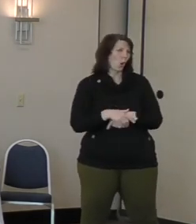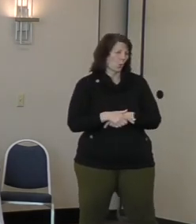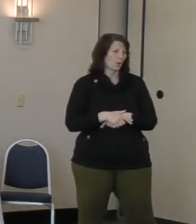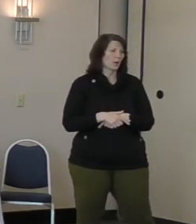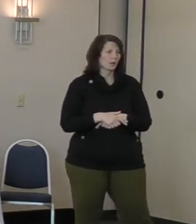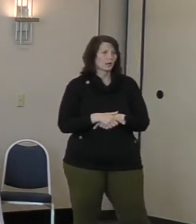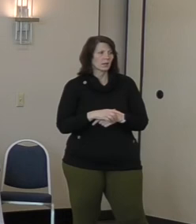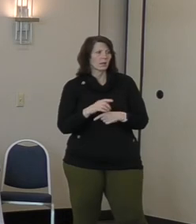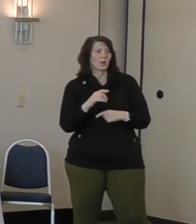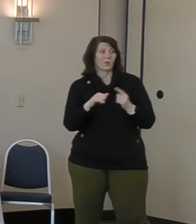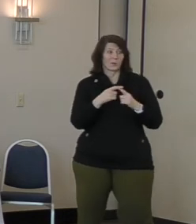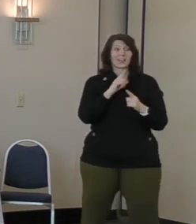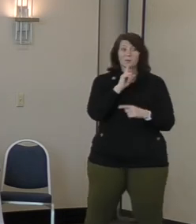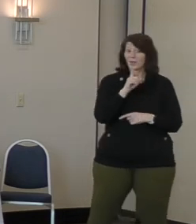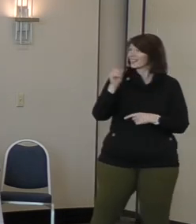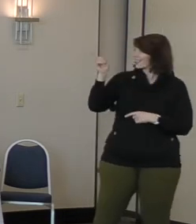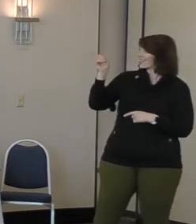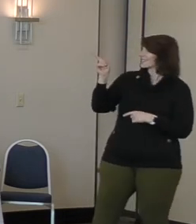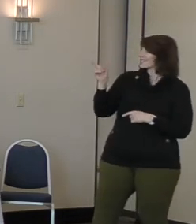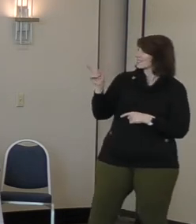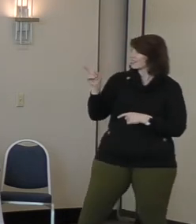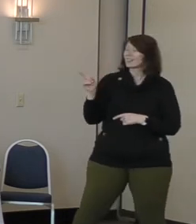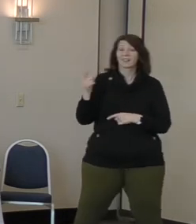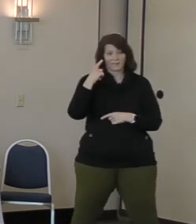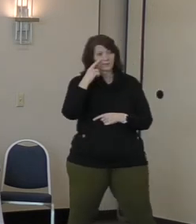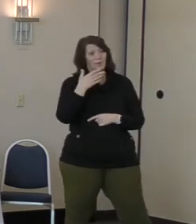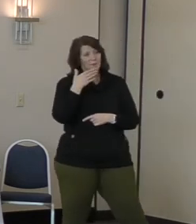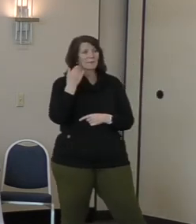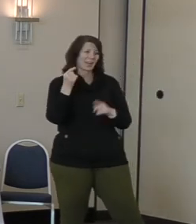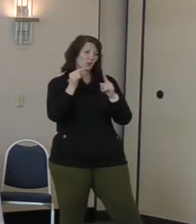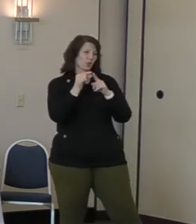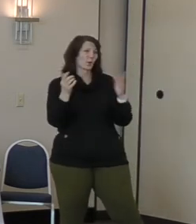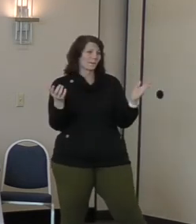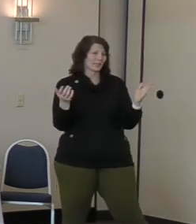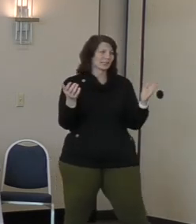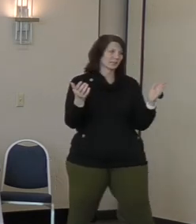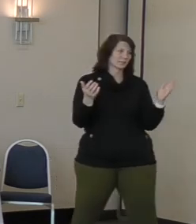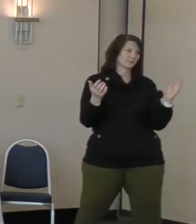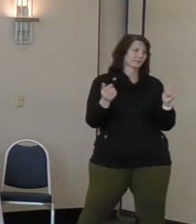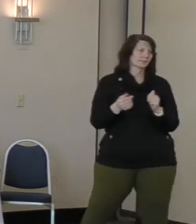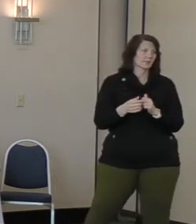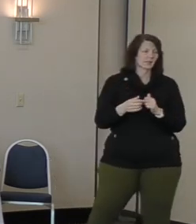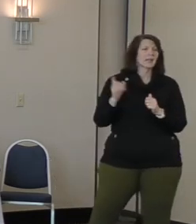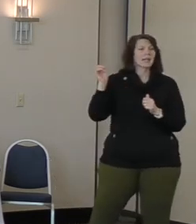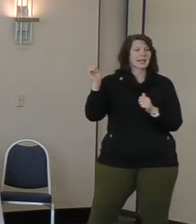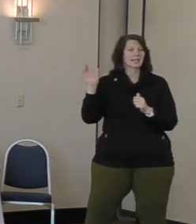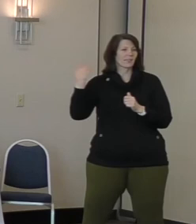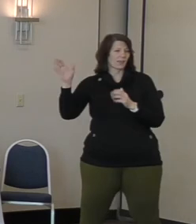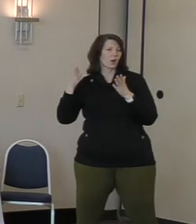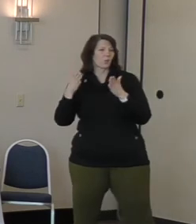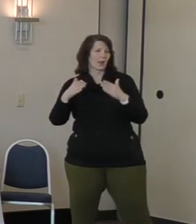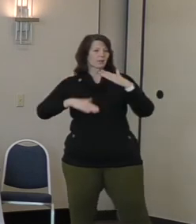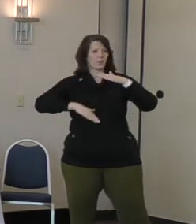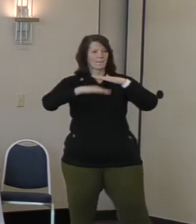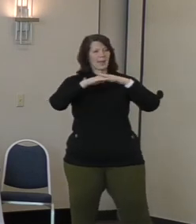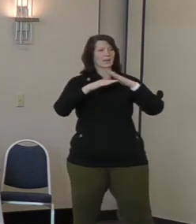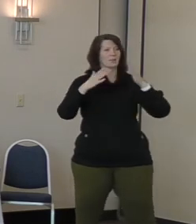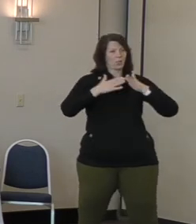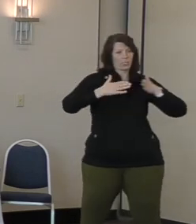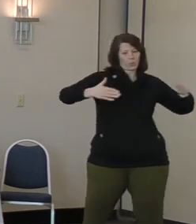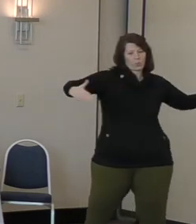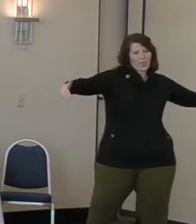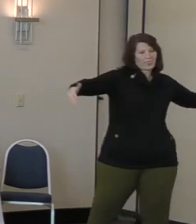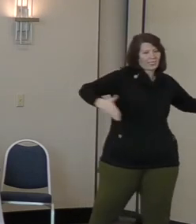When what it really is, at least for the better teams, is it's their way of maximizing the width of the